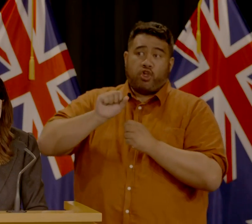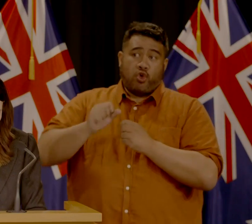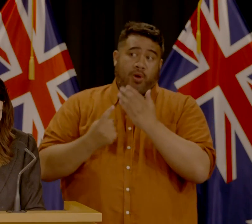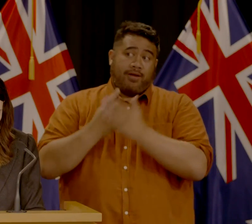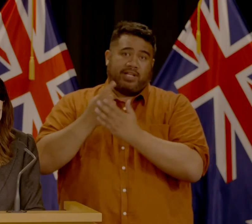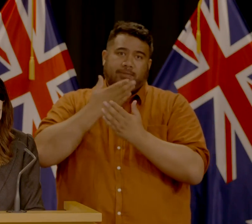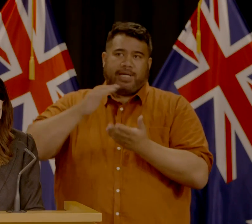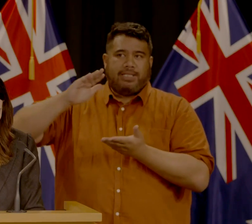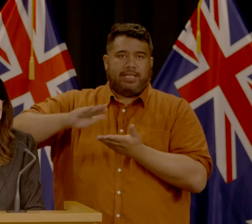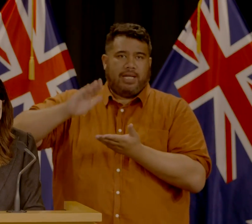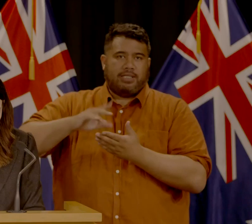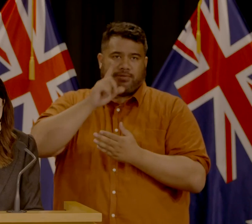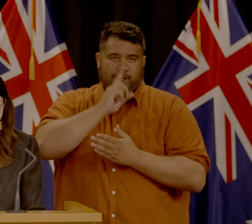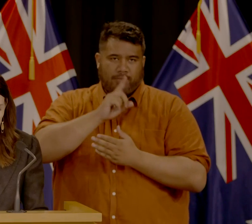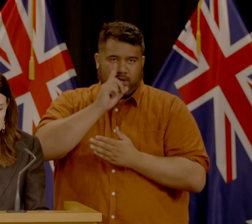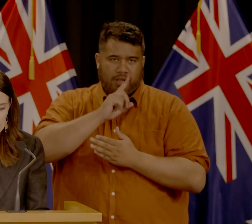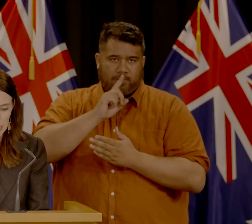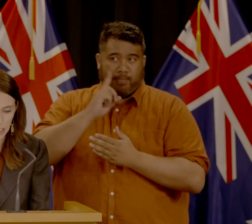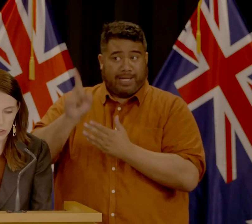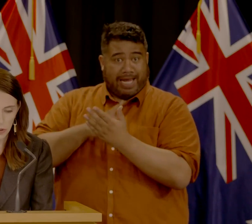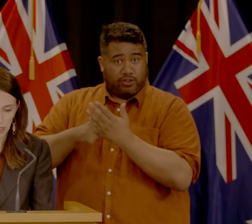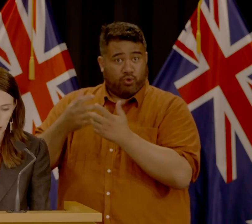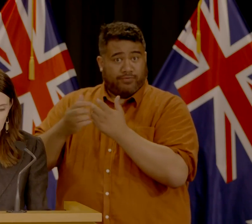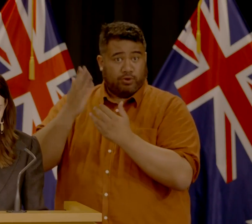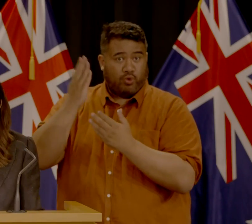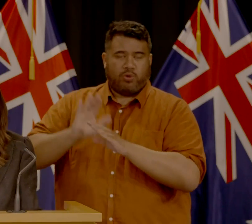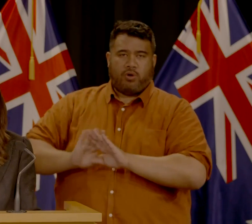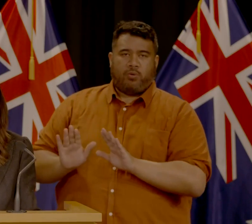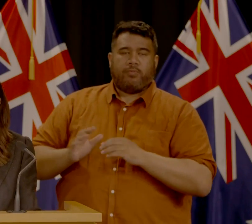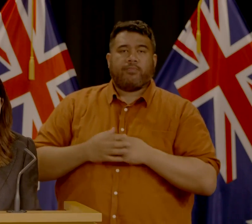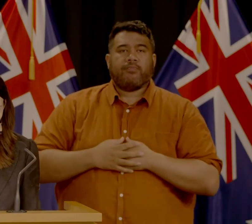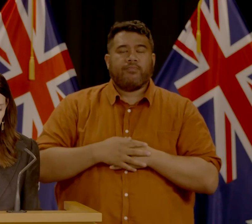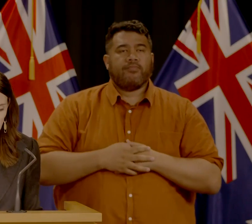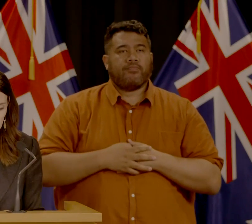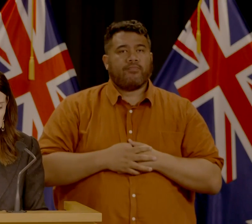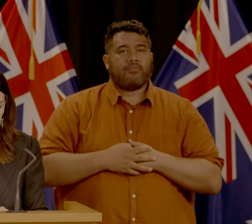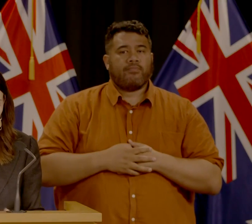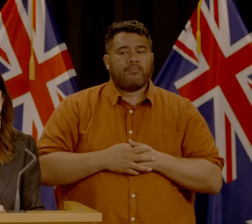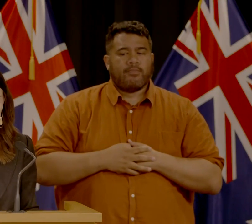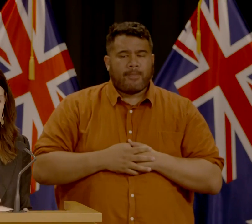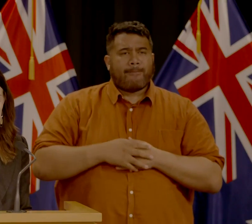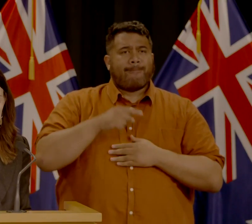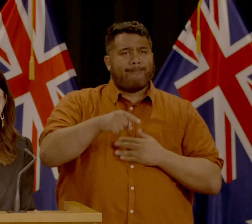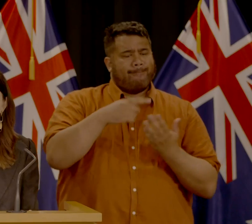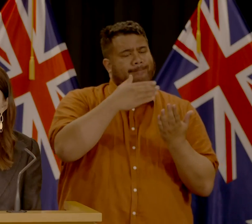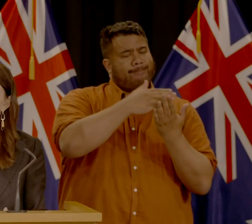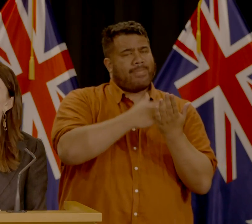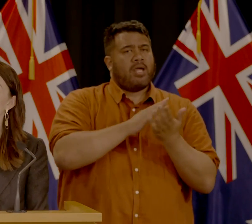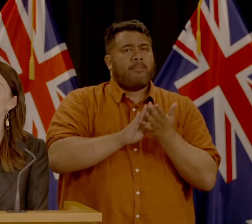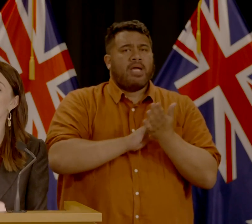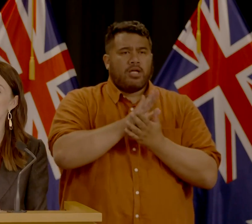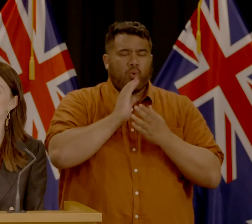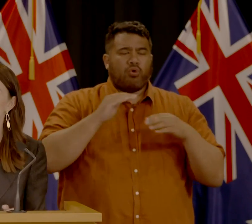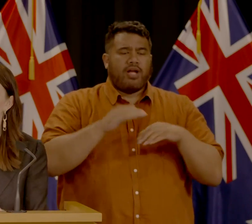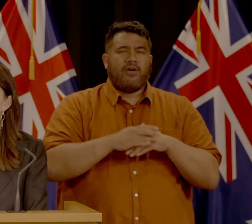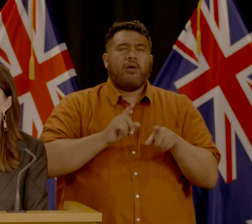to. I'm advised this initial criteria will capture the bulk of events coming up over the next few weeks and